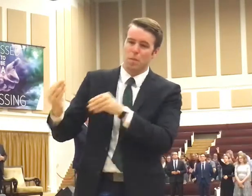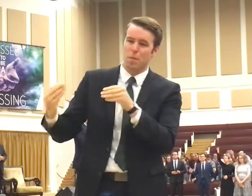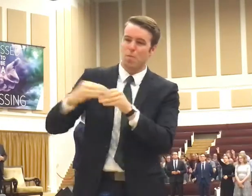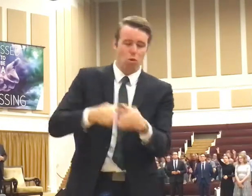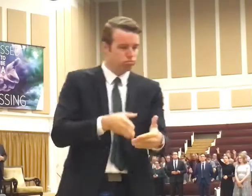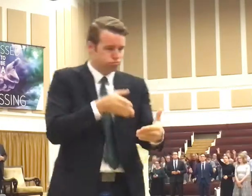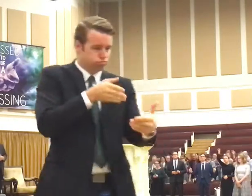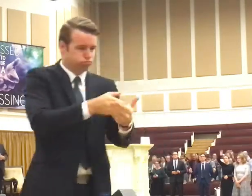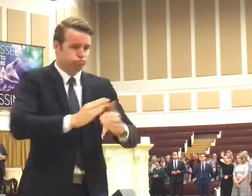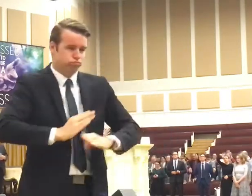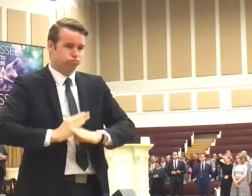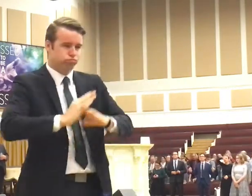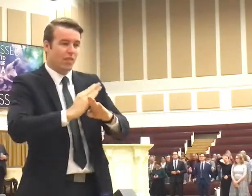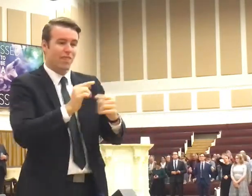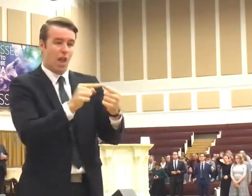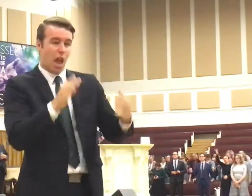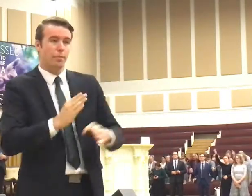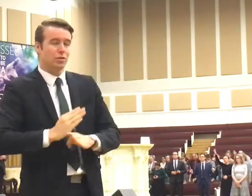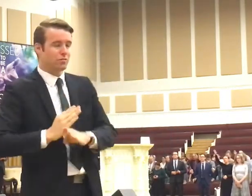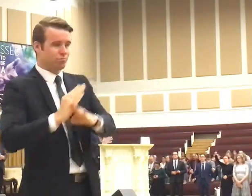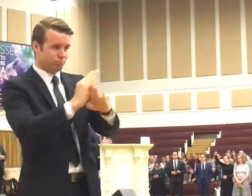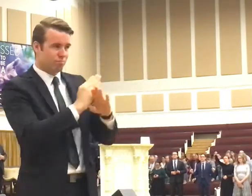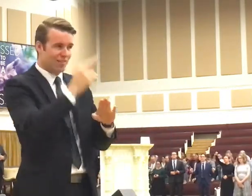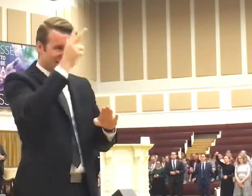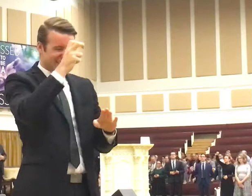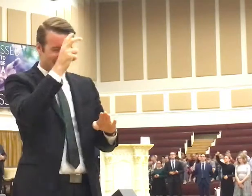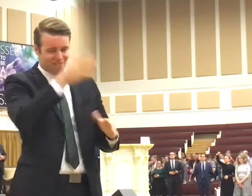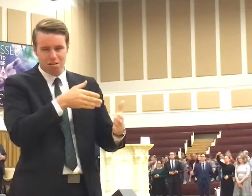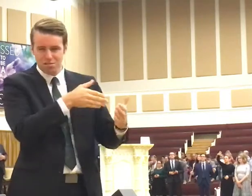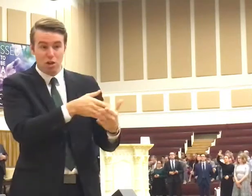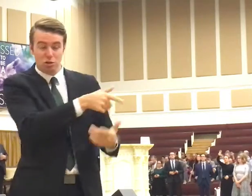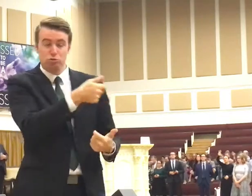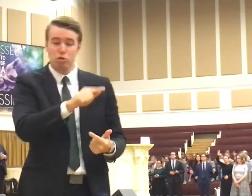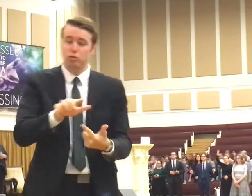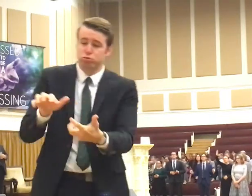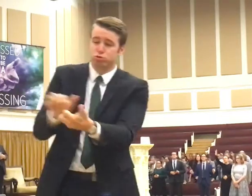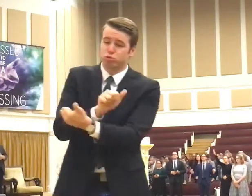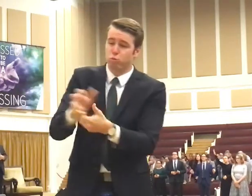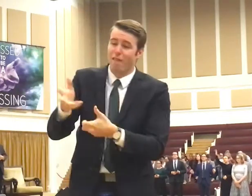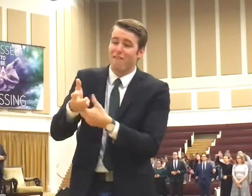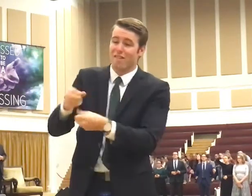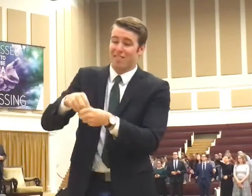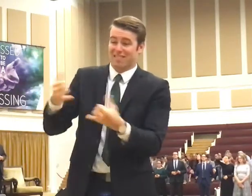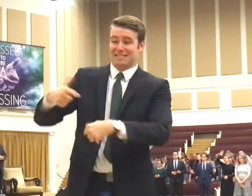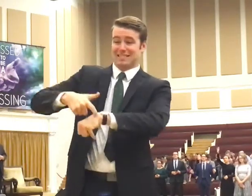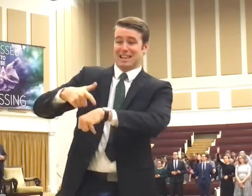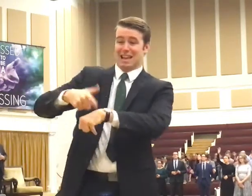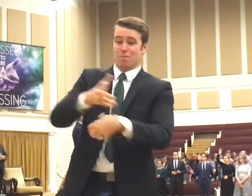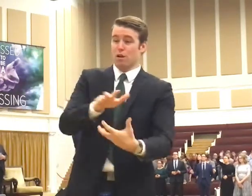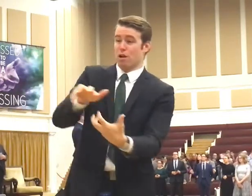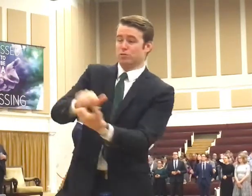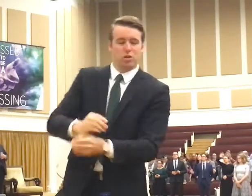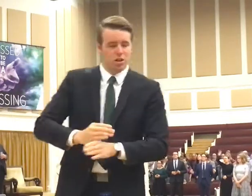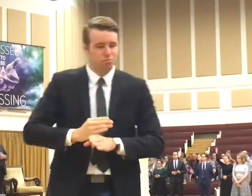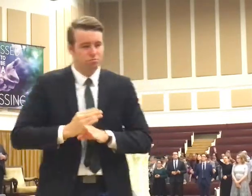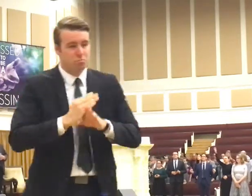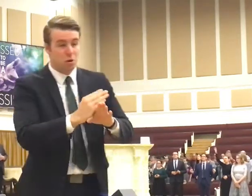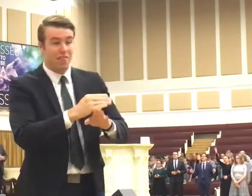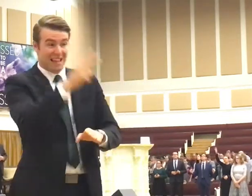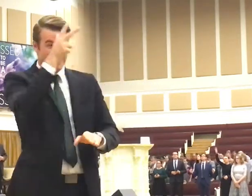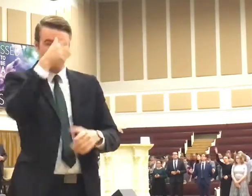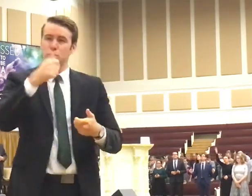we stand against the opposition forces of the devil that would try to destroy faith in this time. I pray that what the